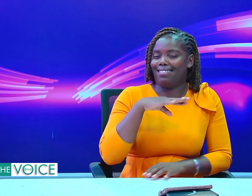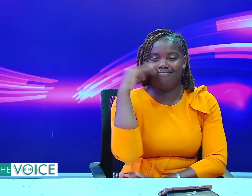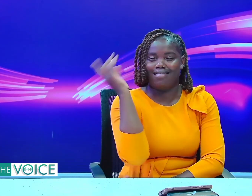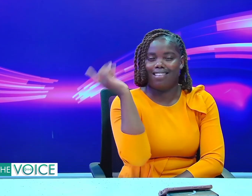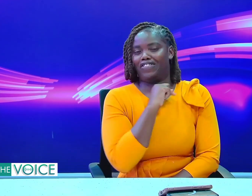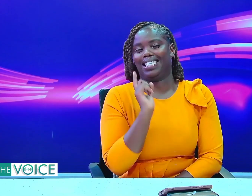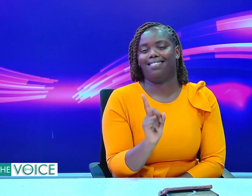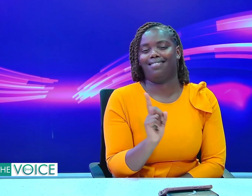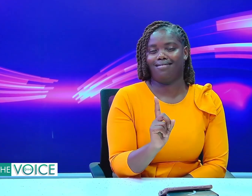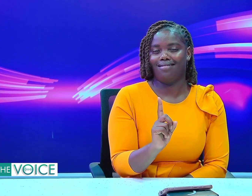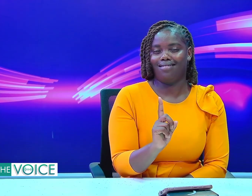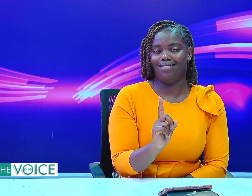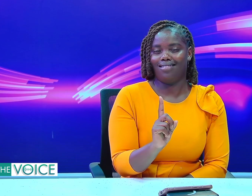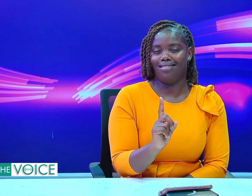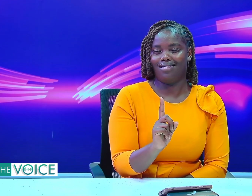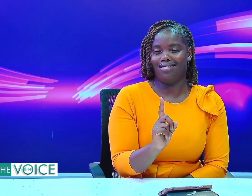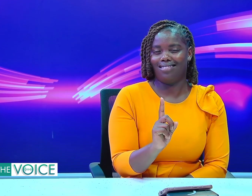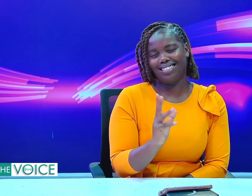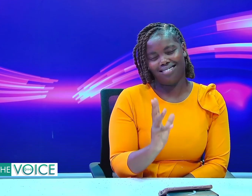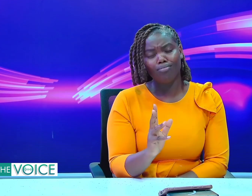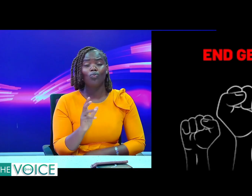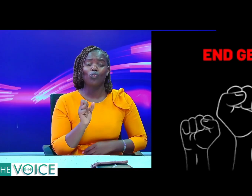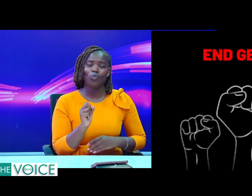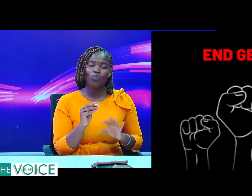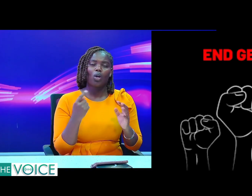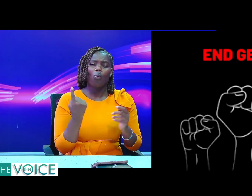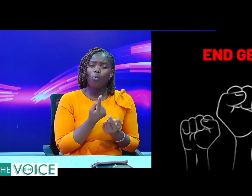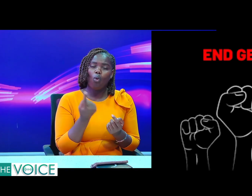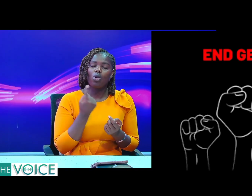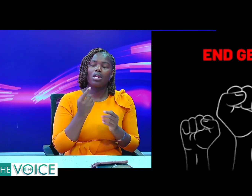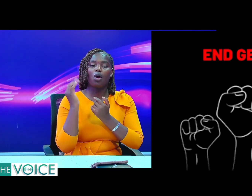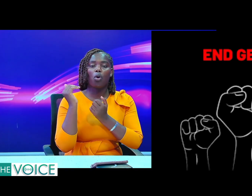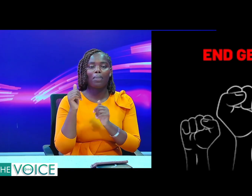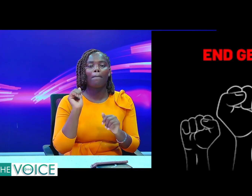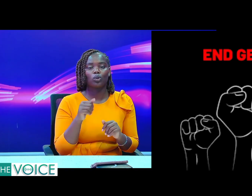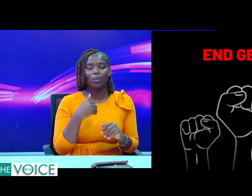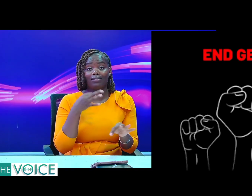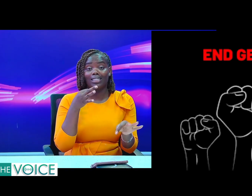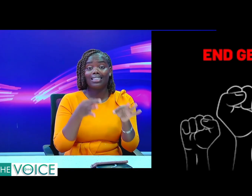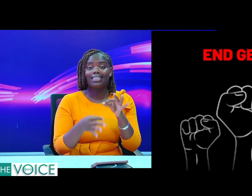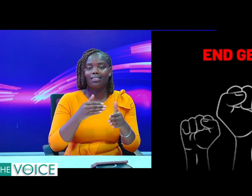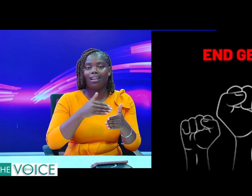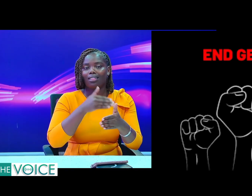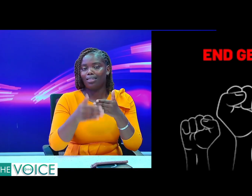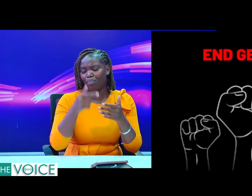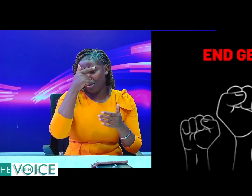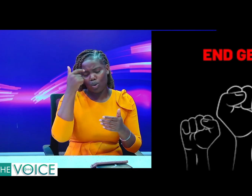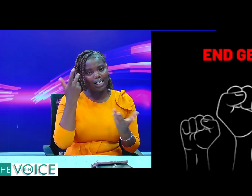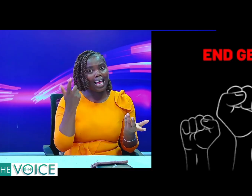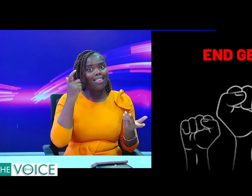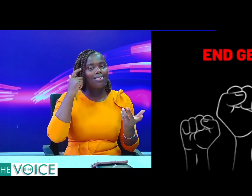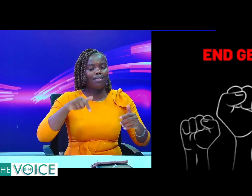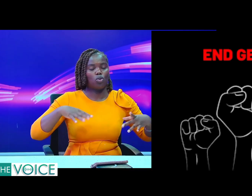and people thought that she was dead, but I don't think she's dead. That is yet to be confirmed. So we hope that justice is